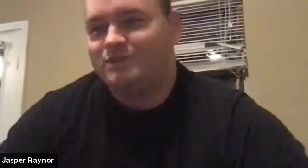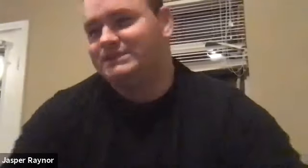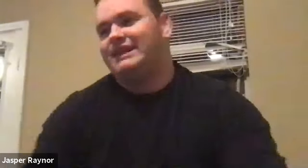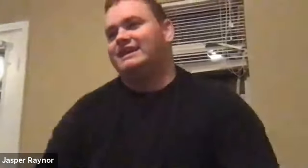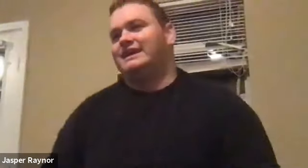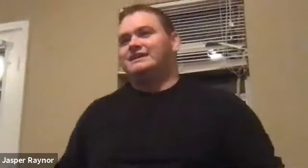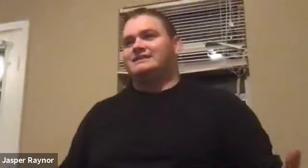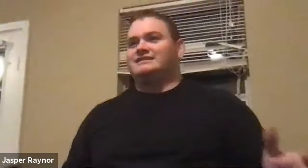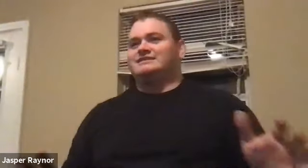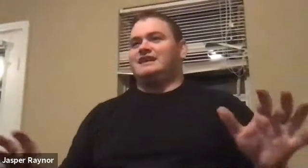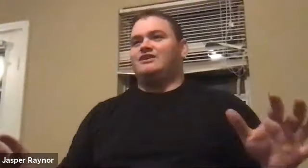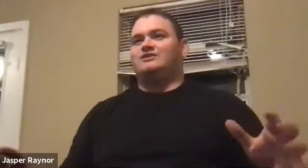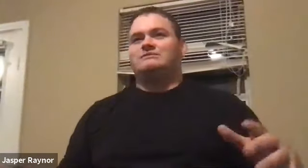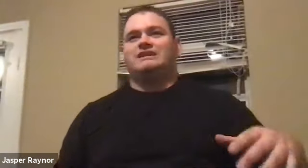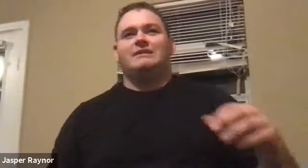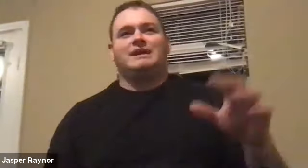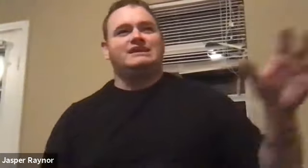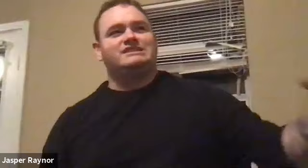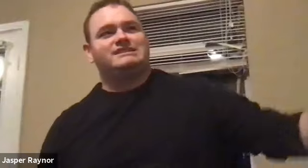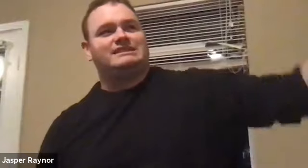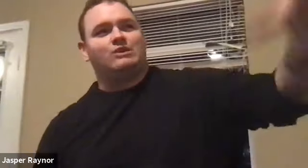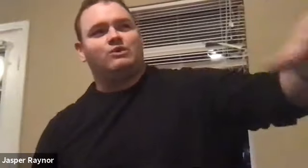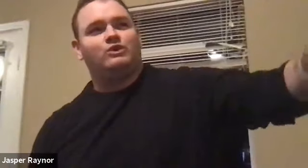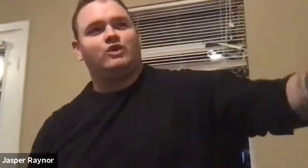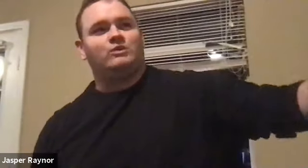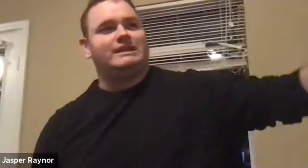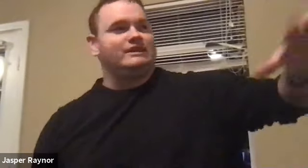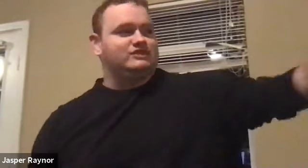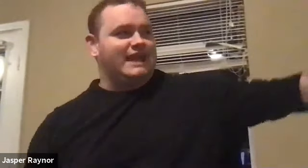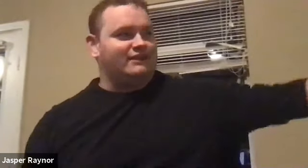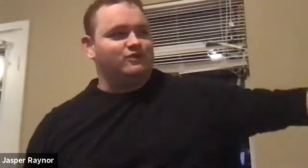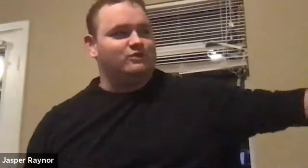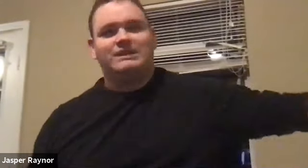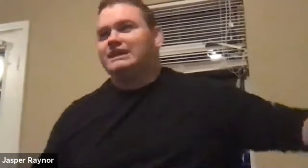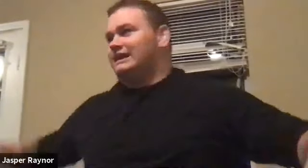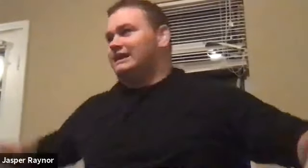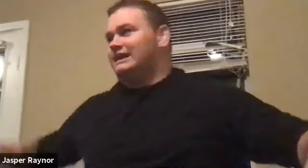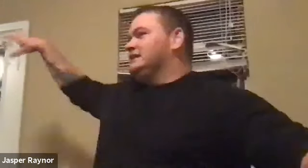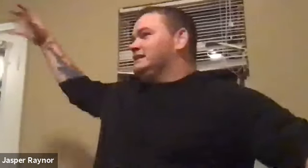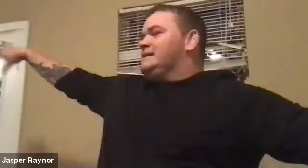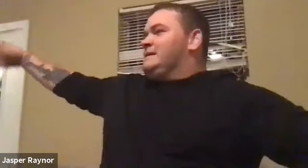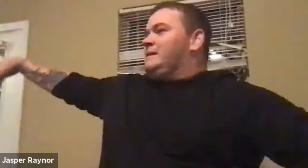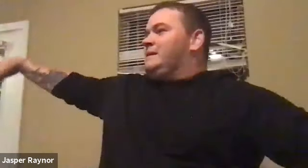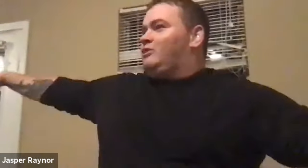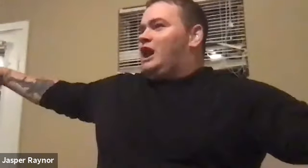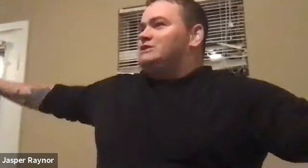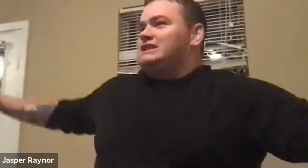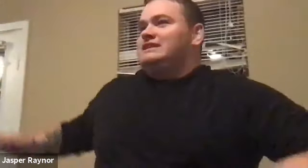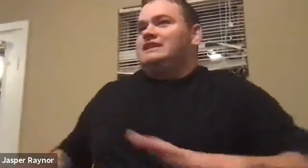was standing like, it's kind of hard to explain. Like, my kitchen is the own little room, and then there's the dining room, and then where I was sitting in the living